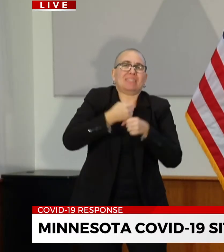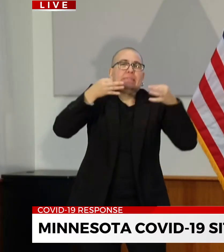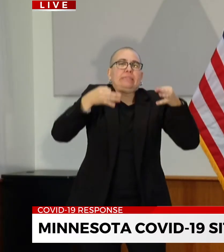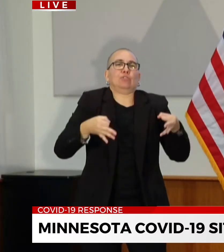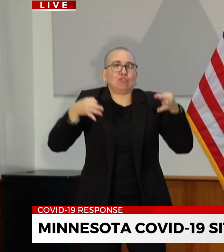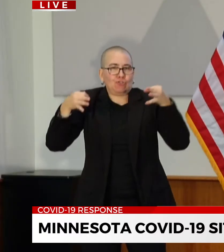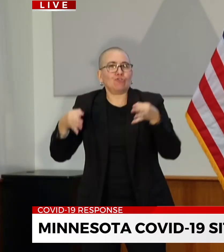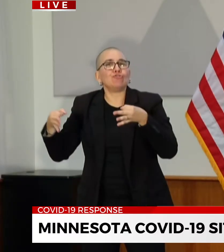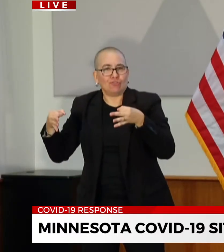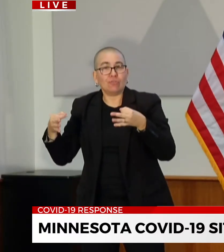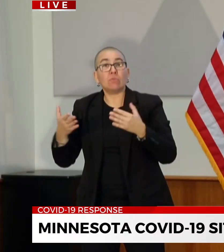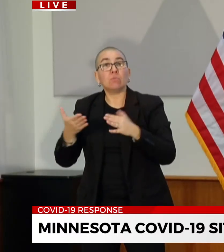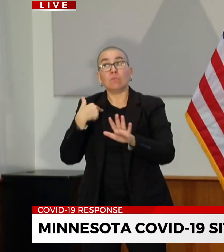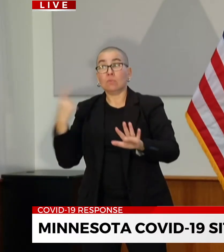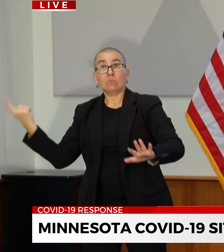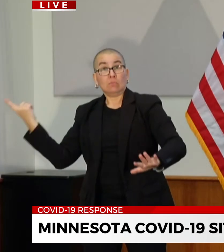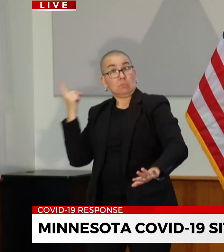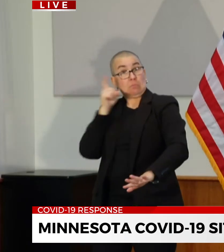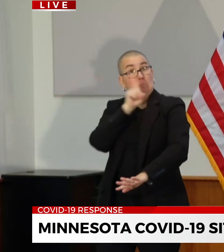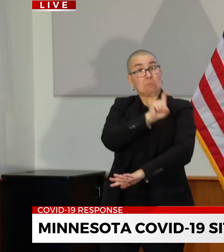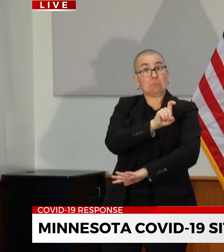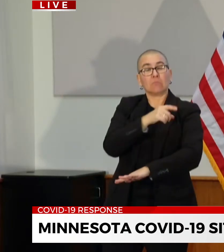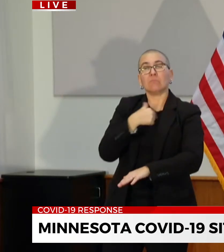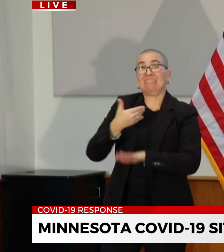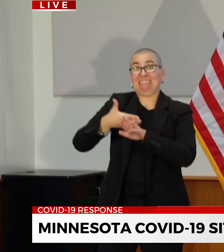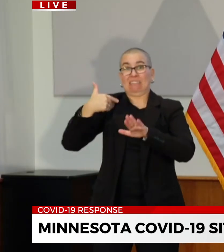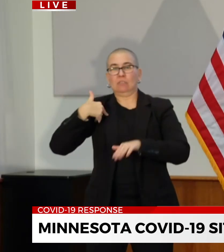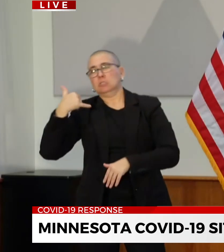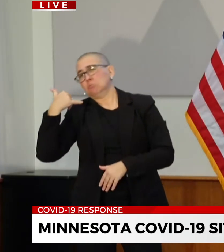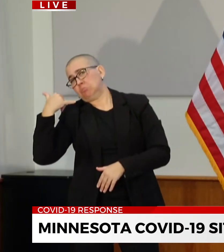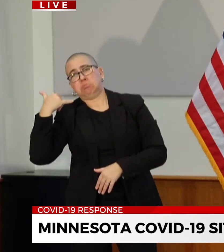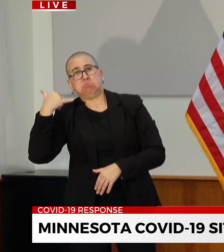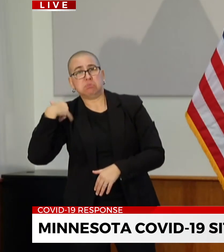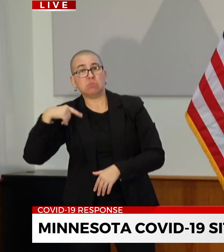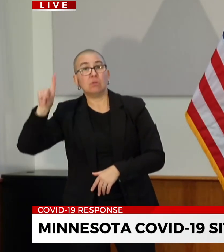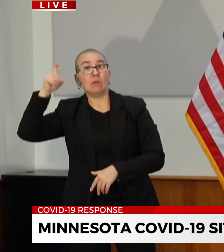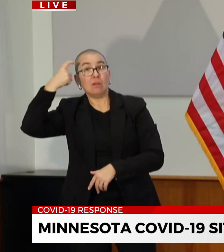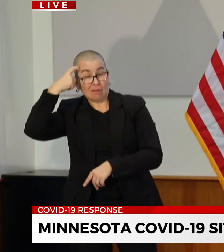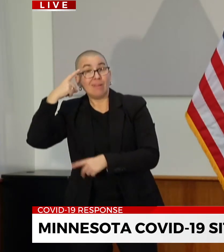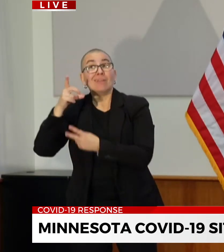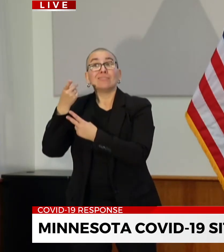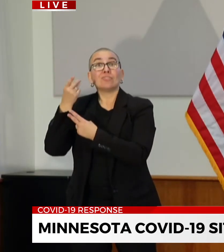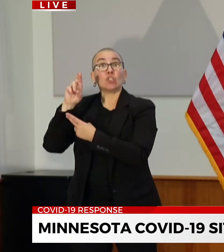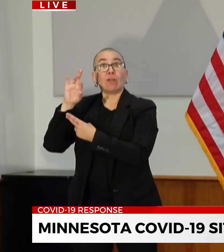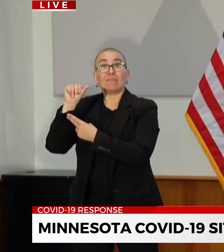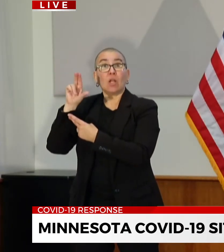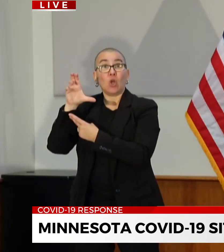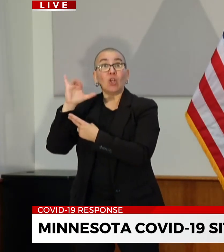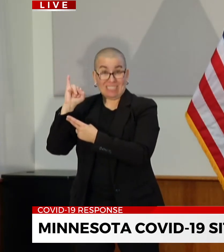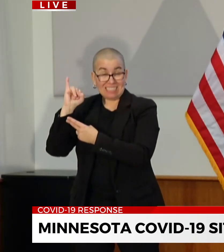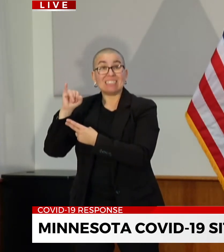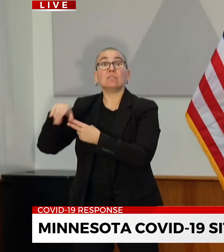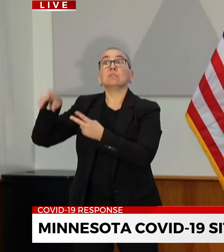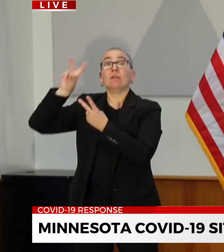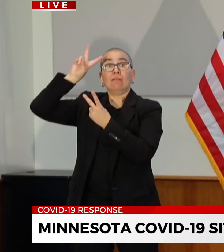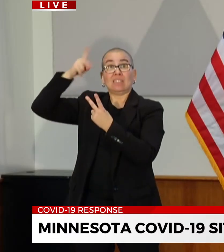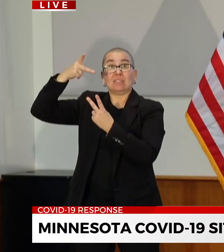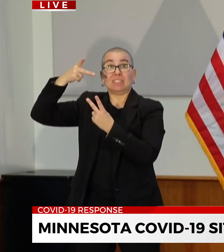call with several governors, Dr. Fauci, Secretary Azar, and Vice President Pence, dealing